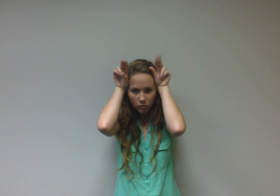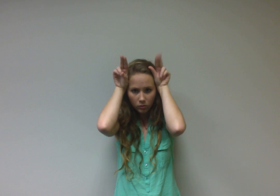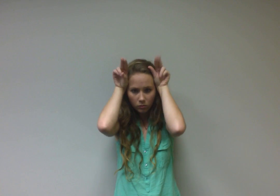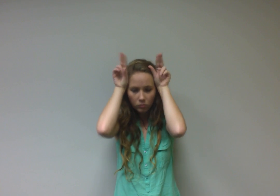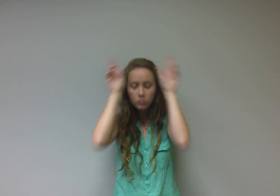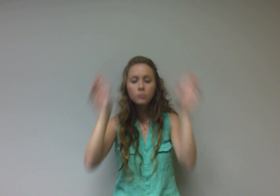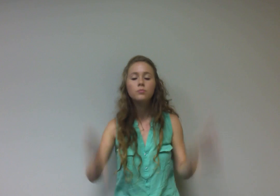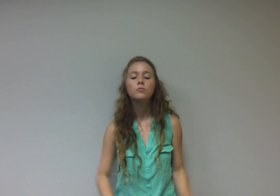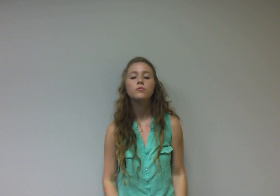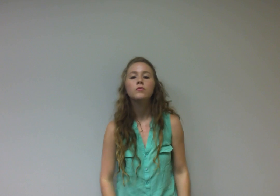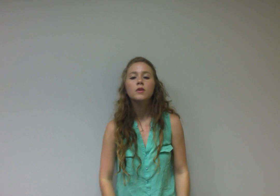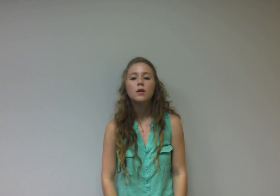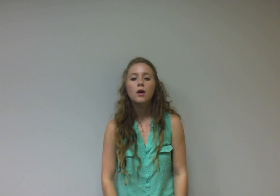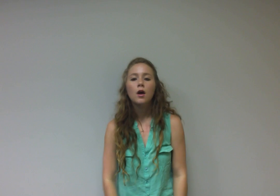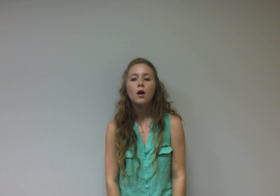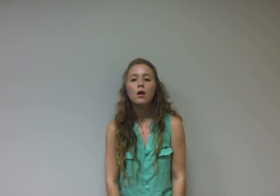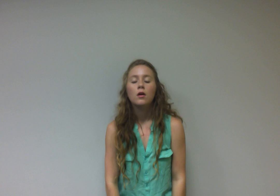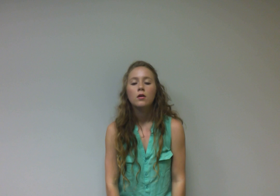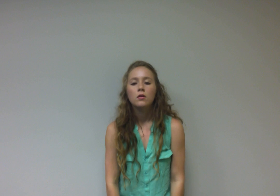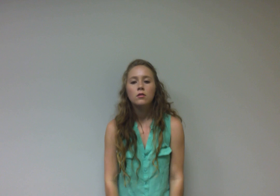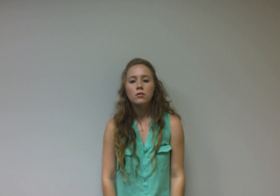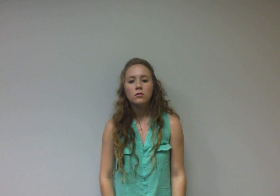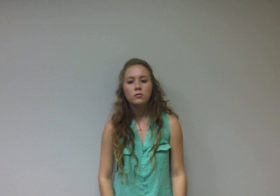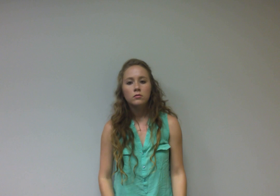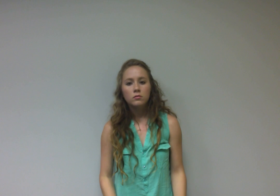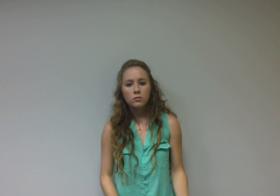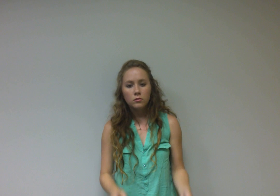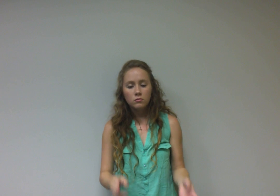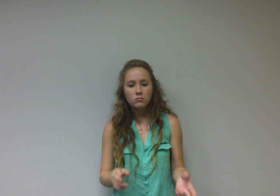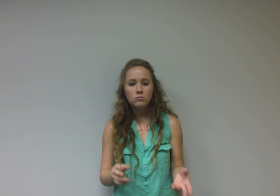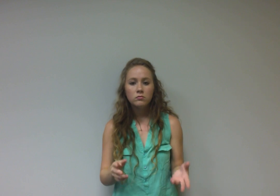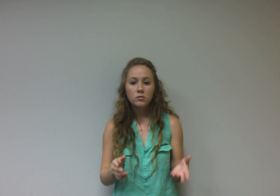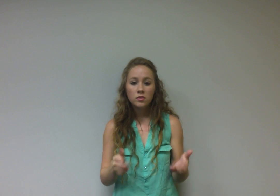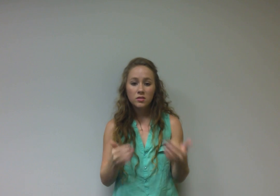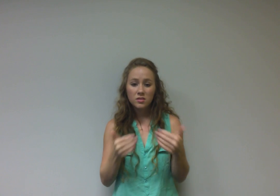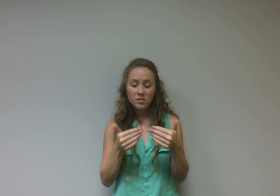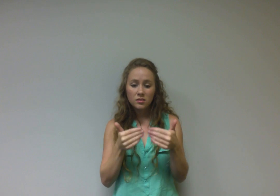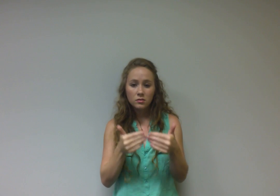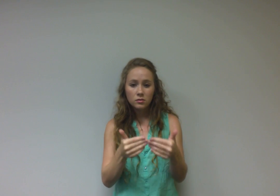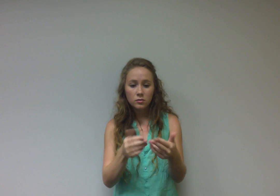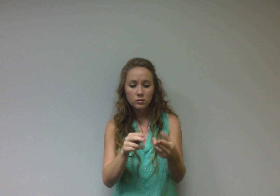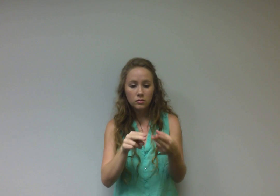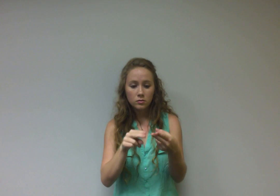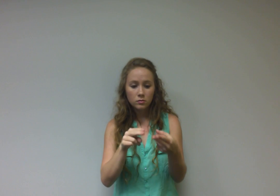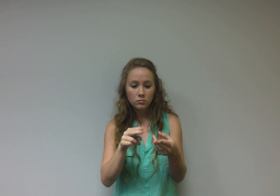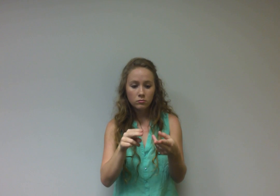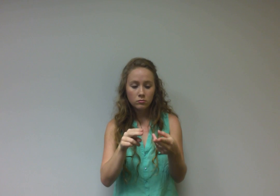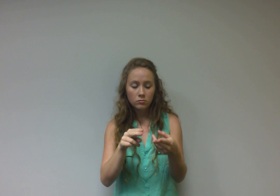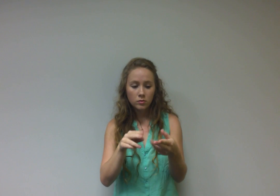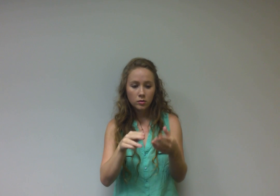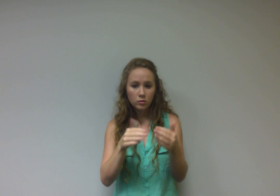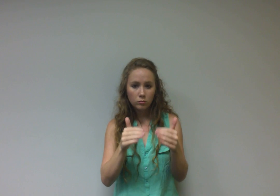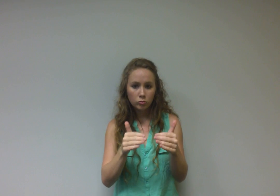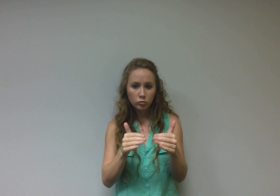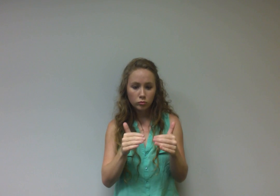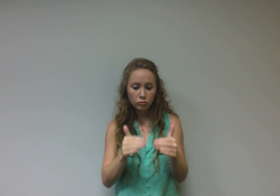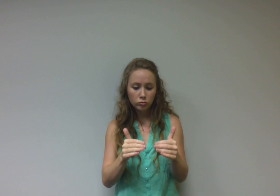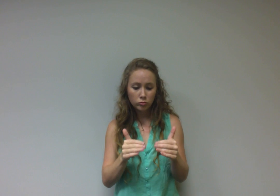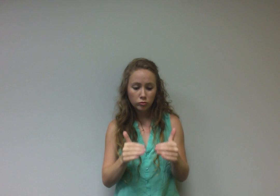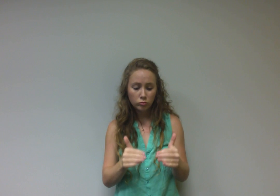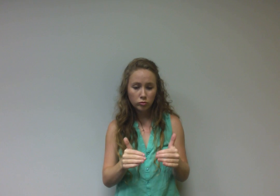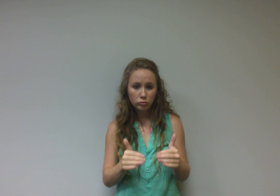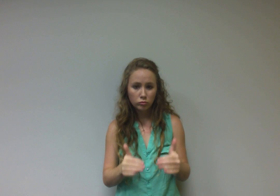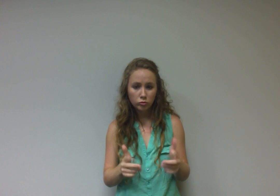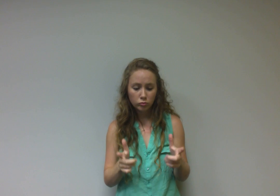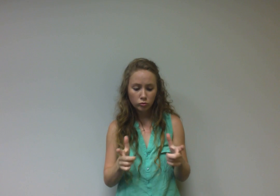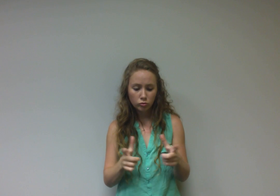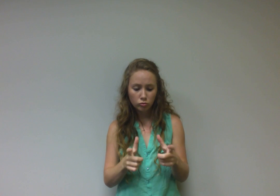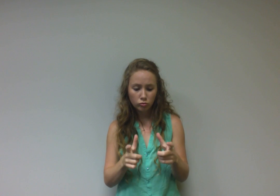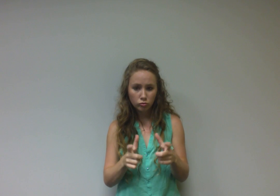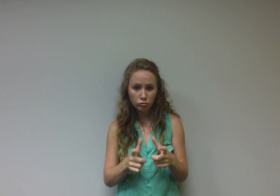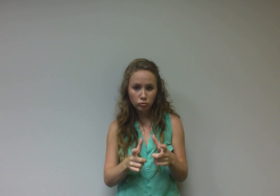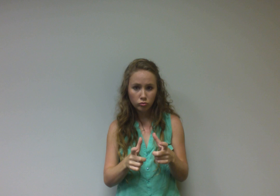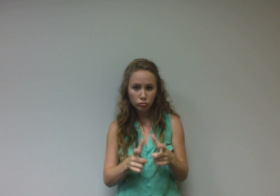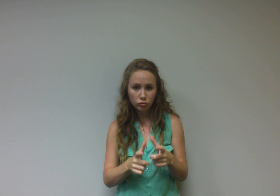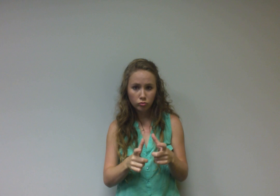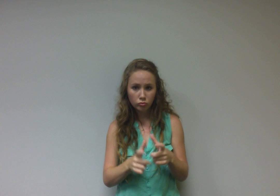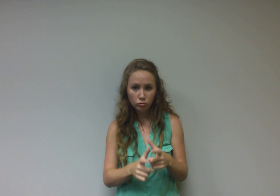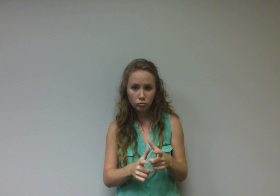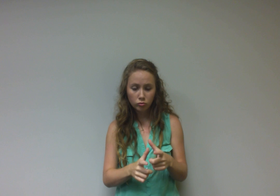Although they're twice the size of a chamois, they're just as sure-footed. Their ability